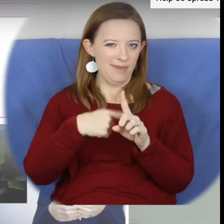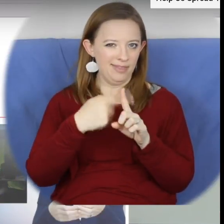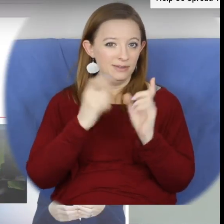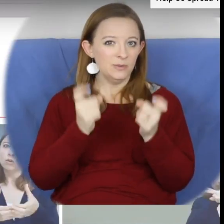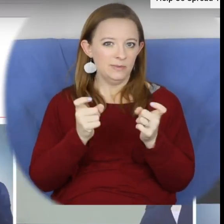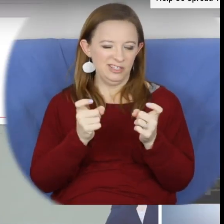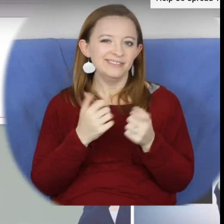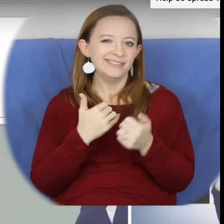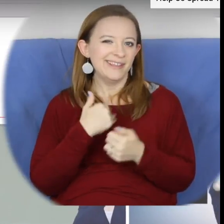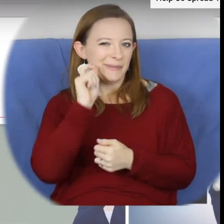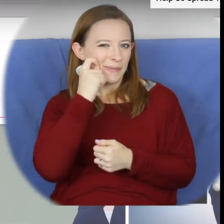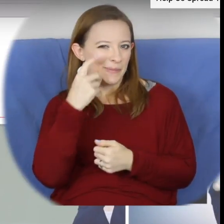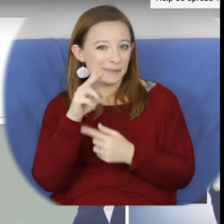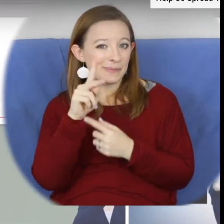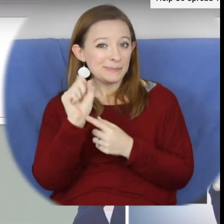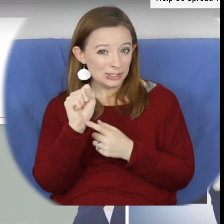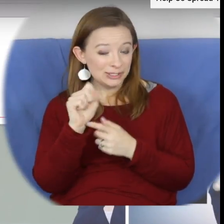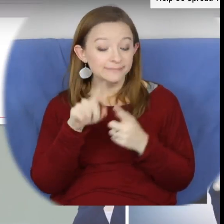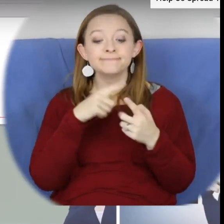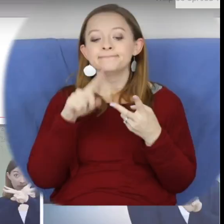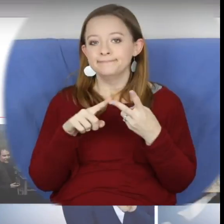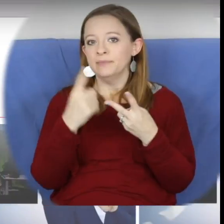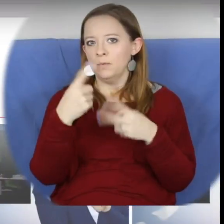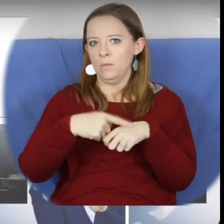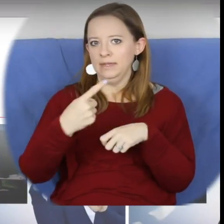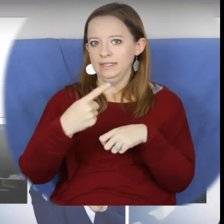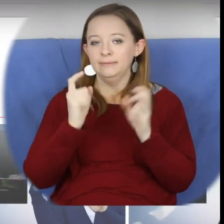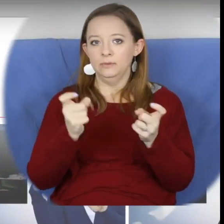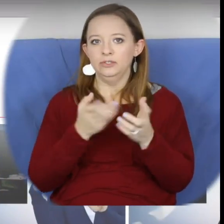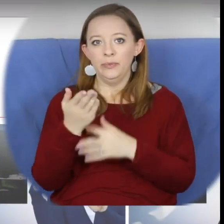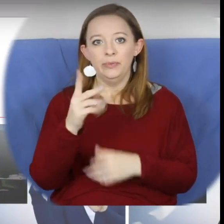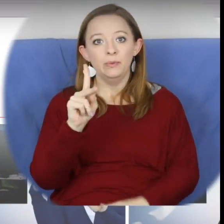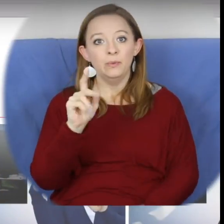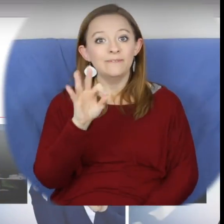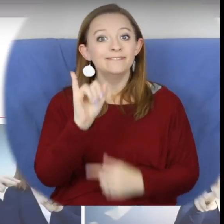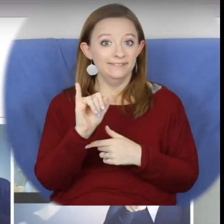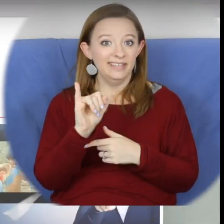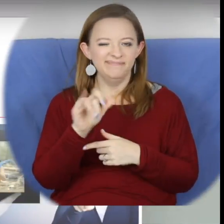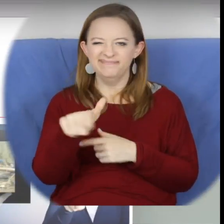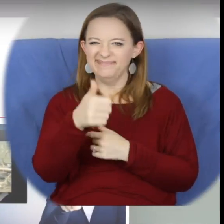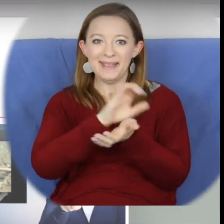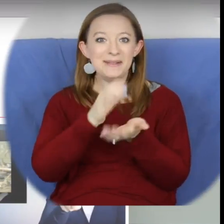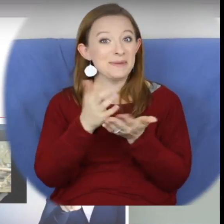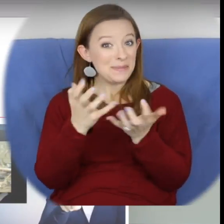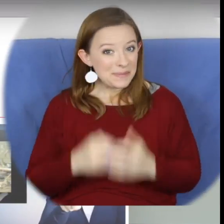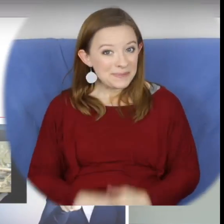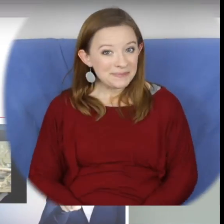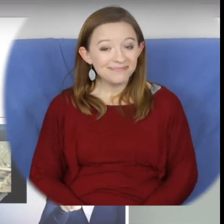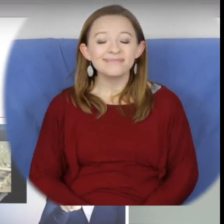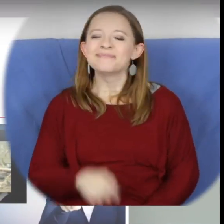Stew, we have a couple of merch options, or you can do a one-time donation.